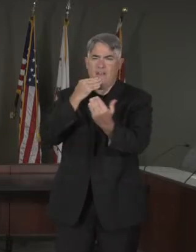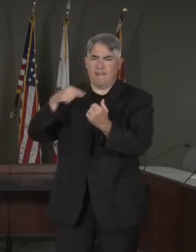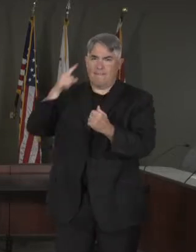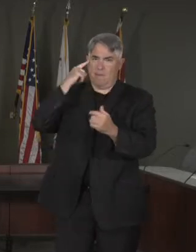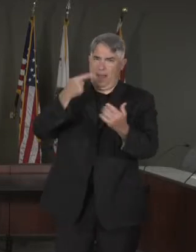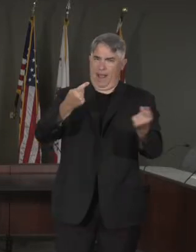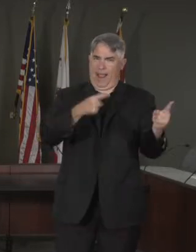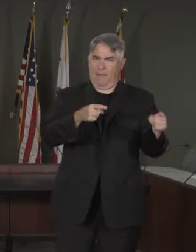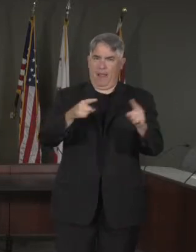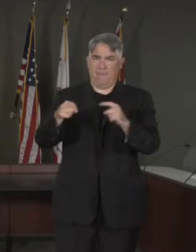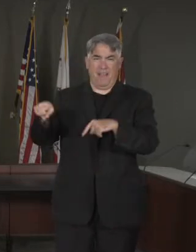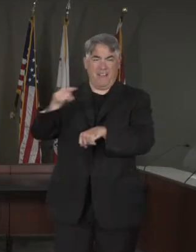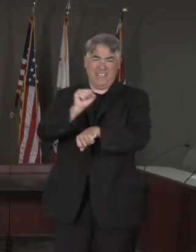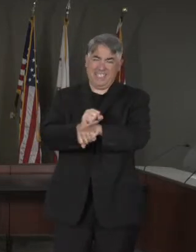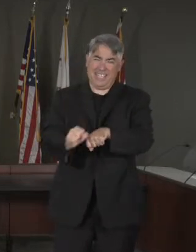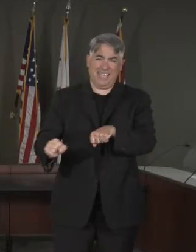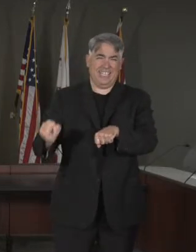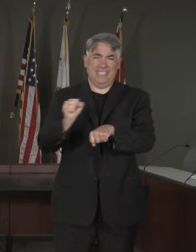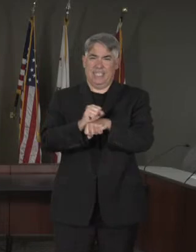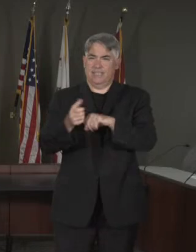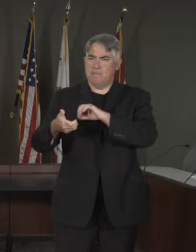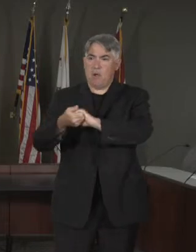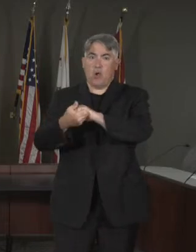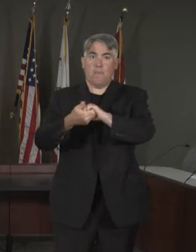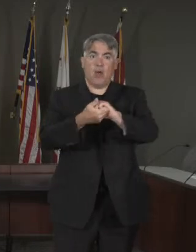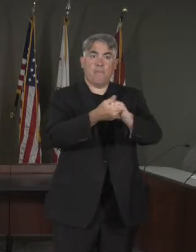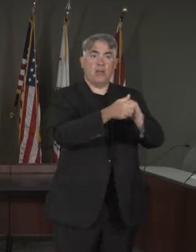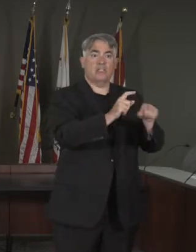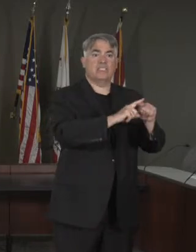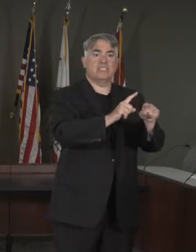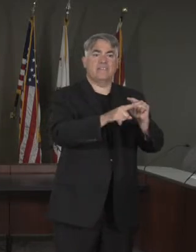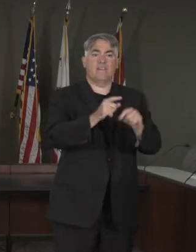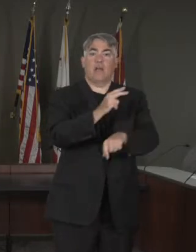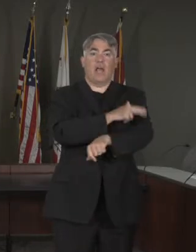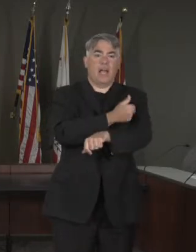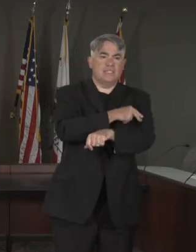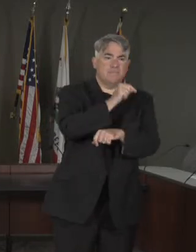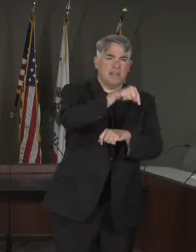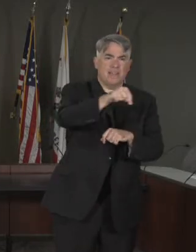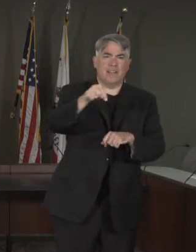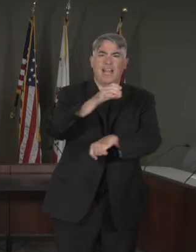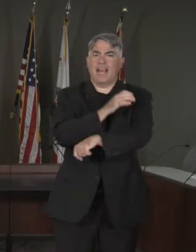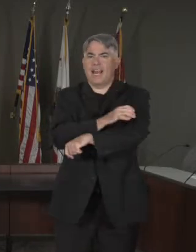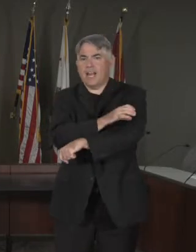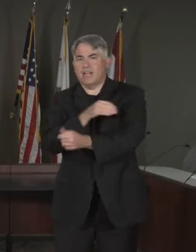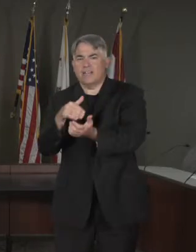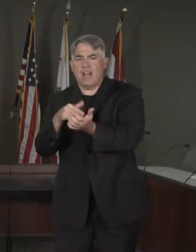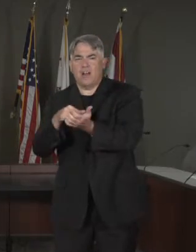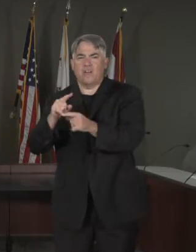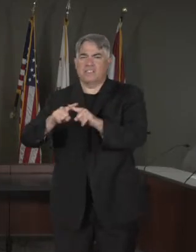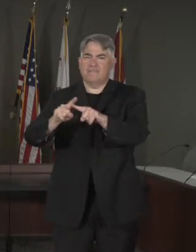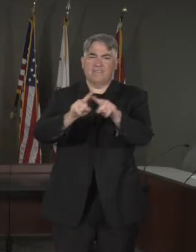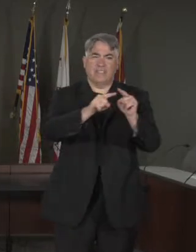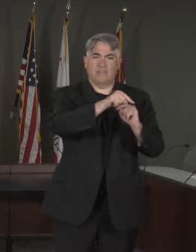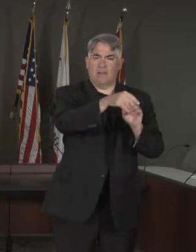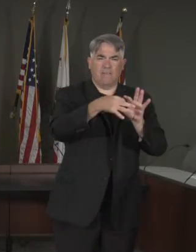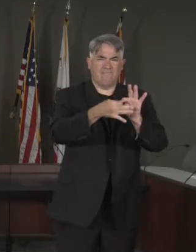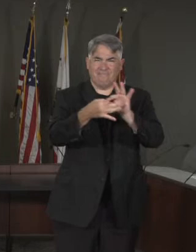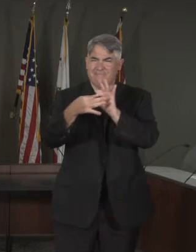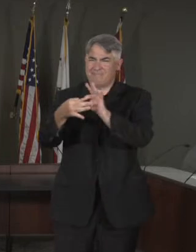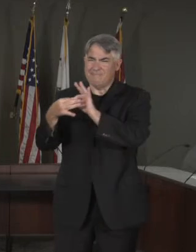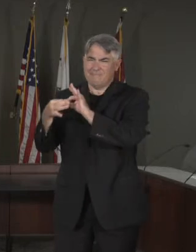our healthcare partners, our hospitals, our clinics, everyone who has been a part of this truly